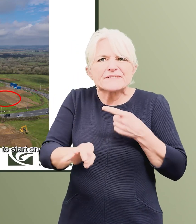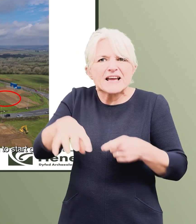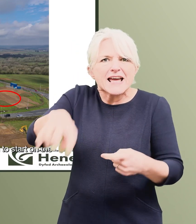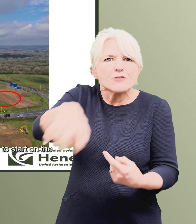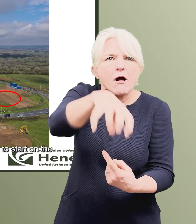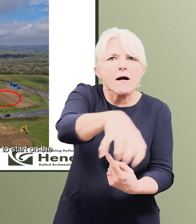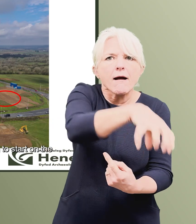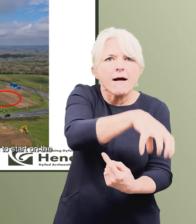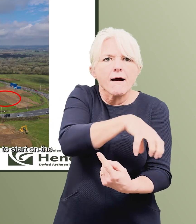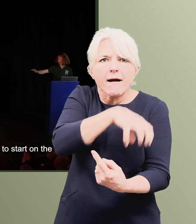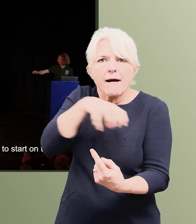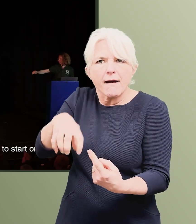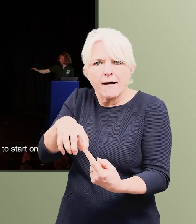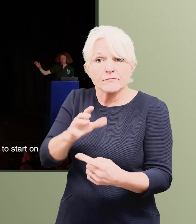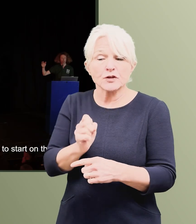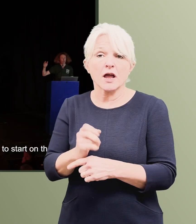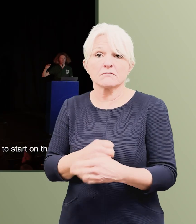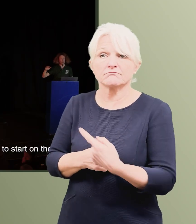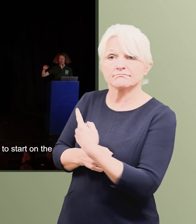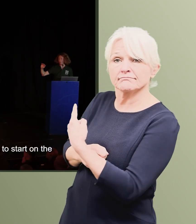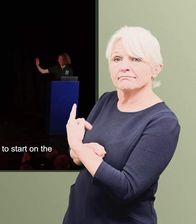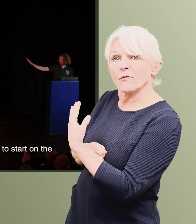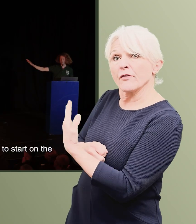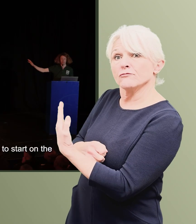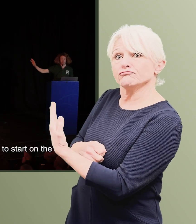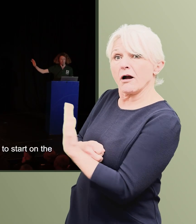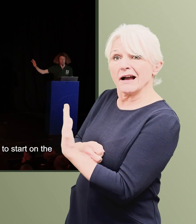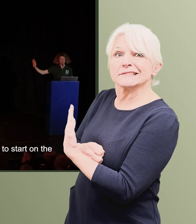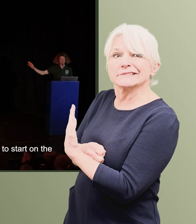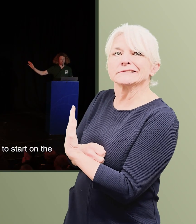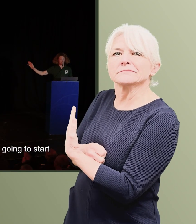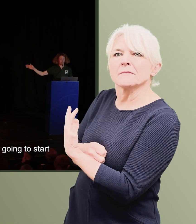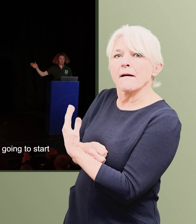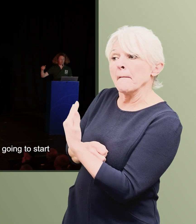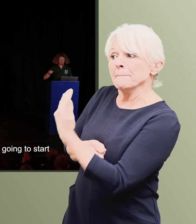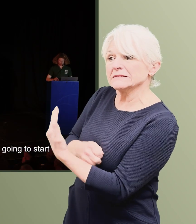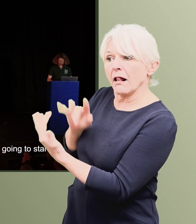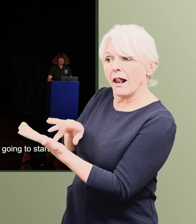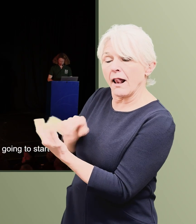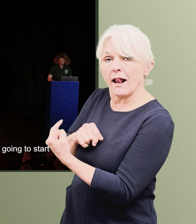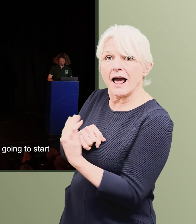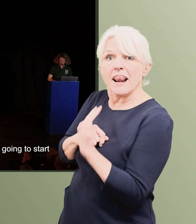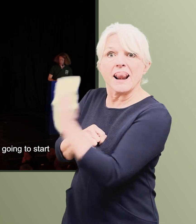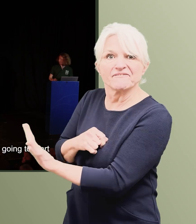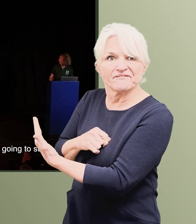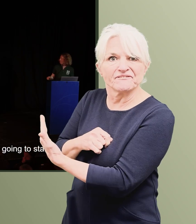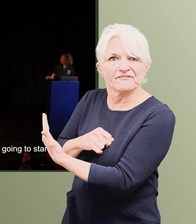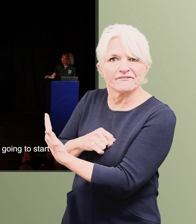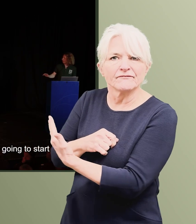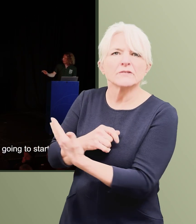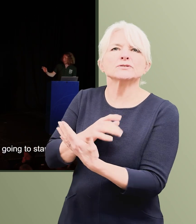in the middle, and on the left-hand side. We're going to start on the right, because that was the oldest bit, and then run forward through